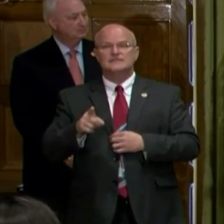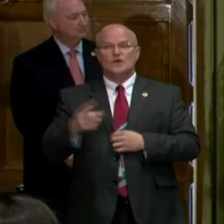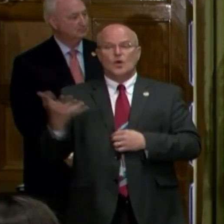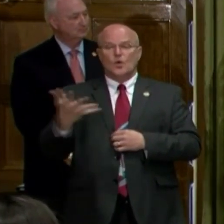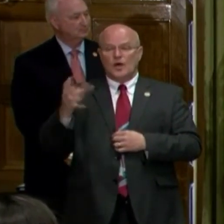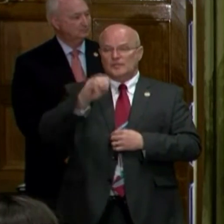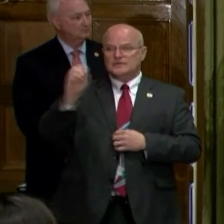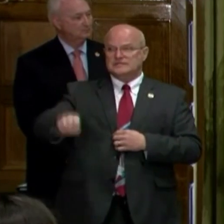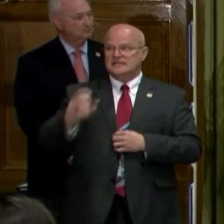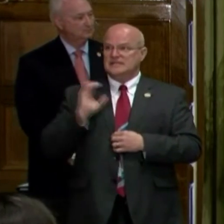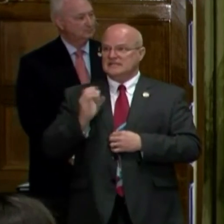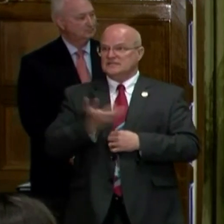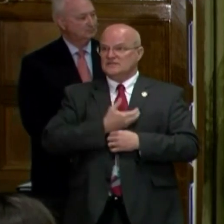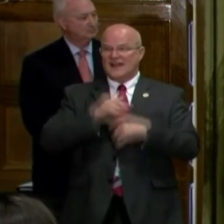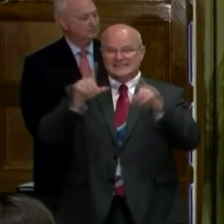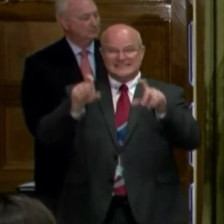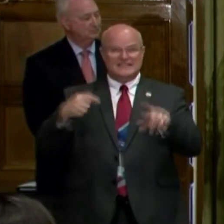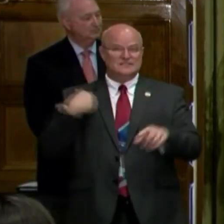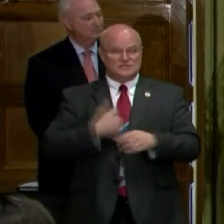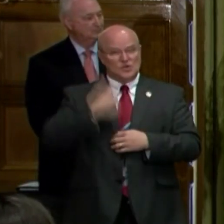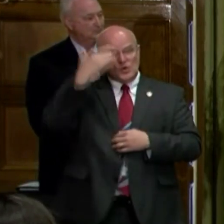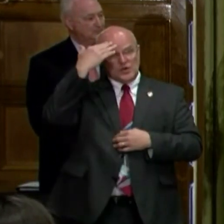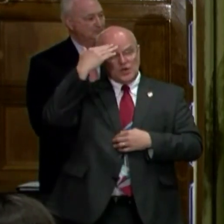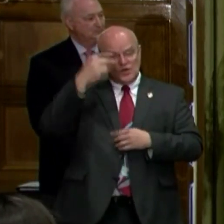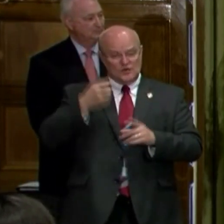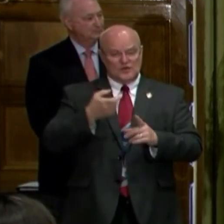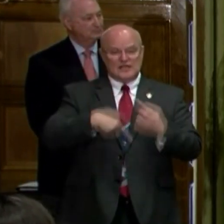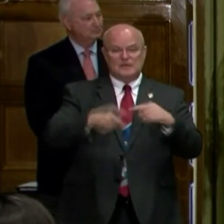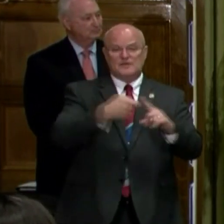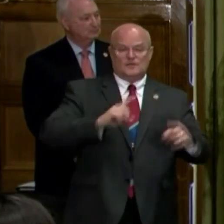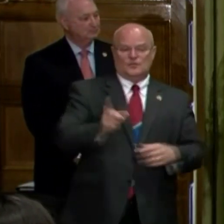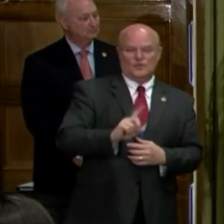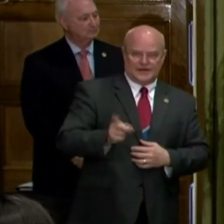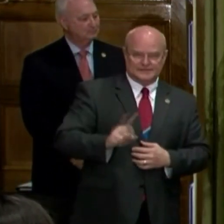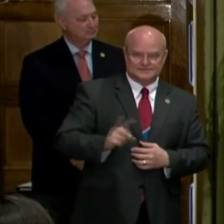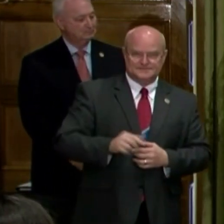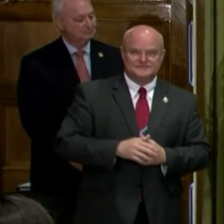what percentage of our tests do we know where they came from?